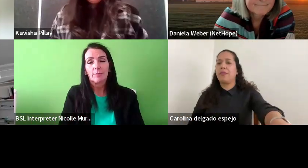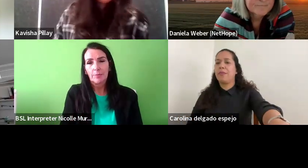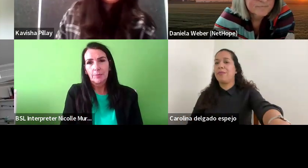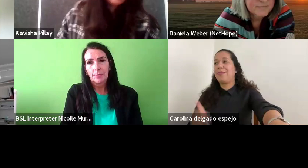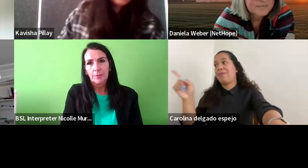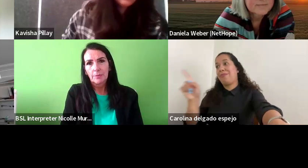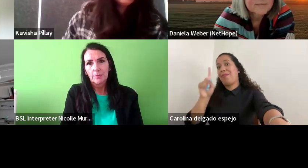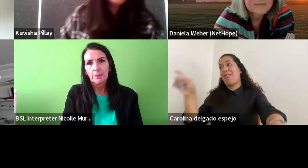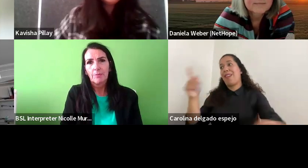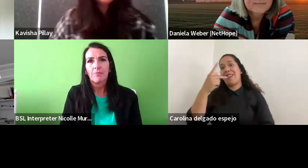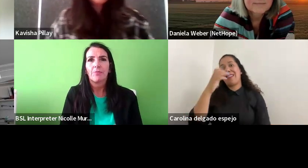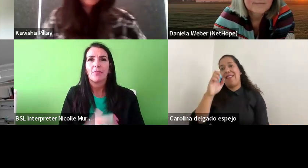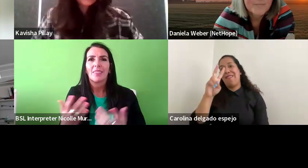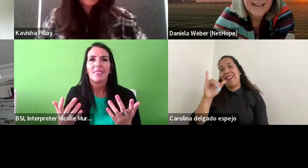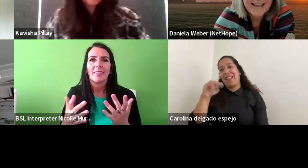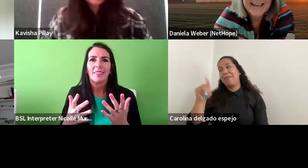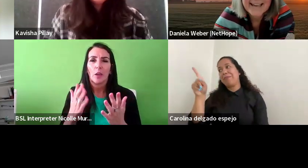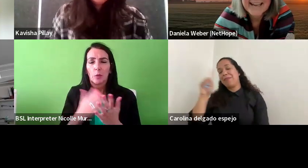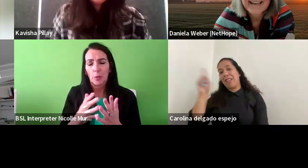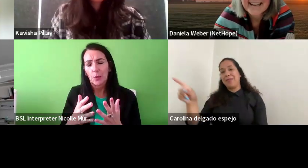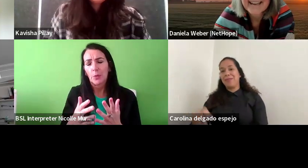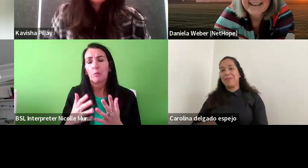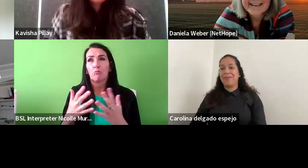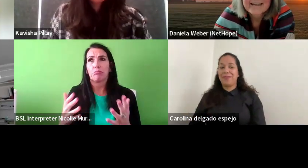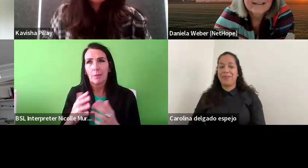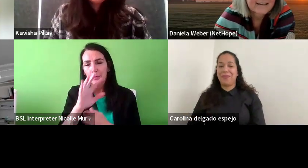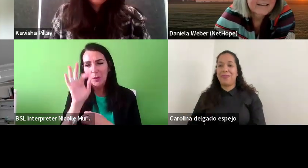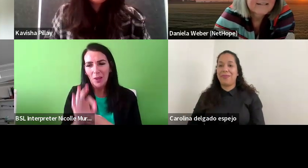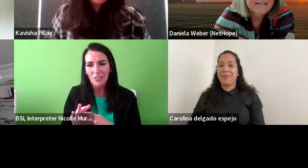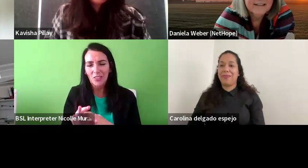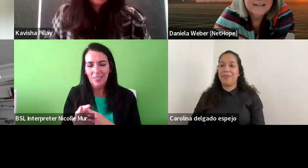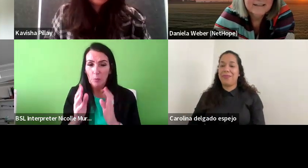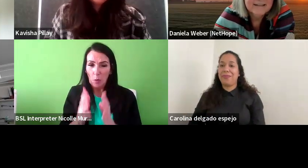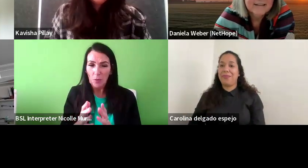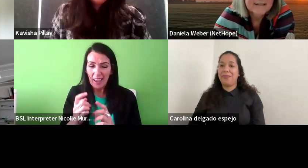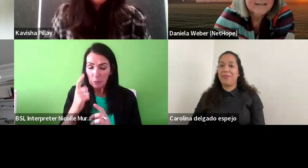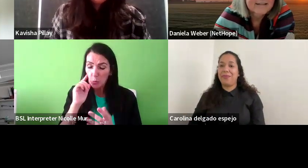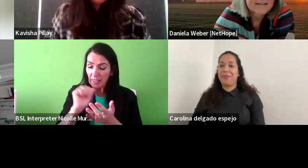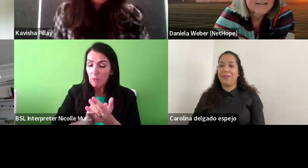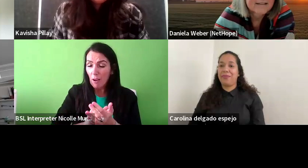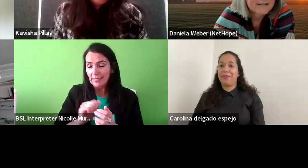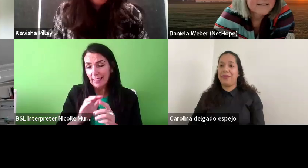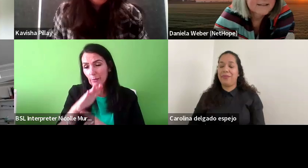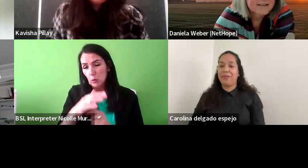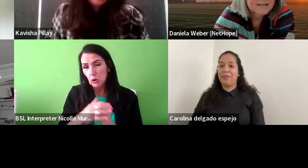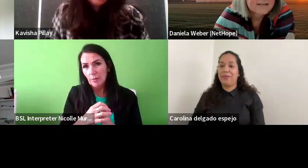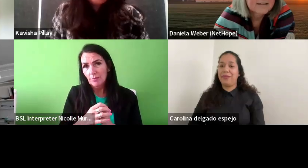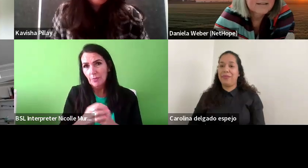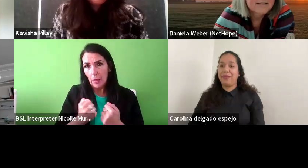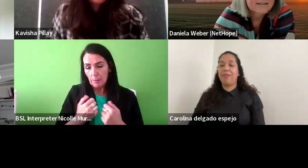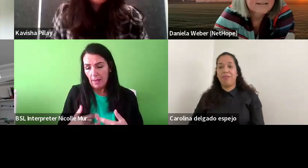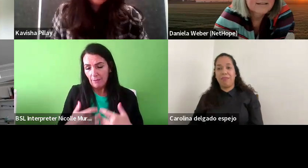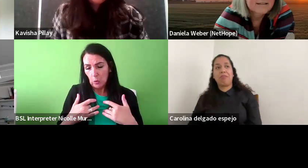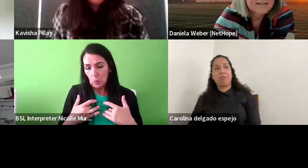Oh, that's a that's a heavy Yeah. question. But I think it's a question that we do have to get right. From my side, and